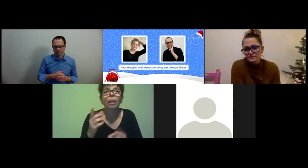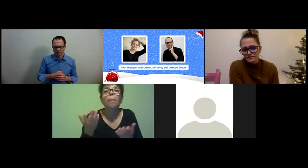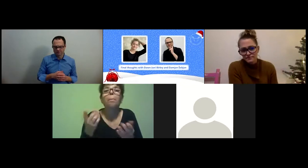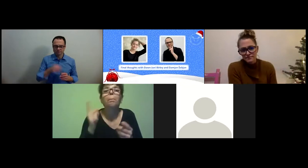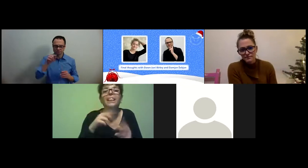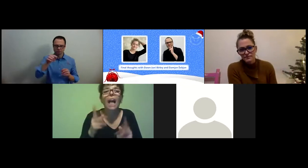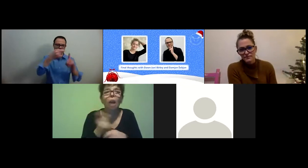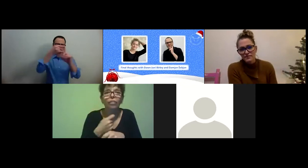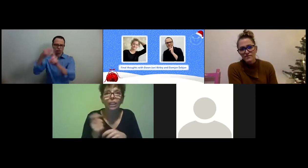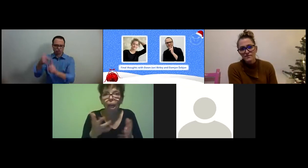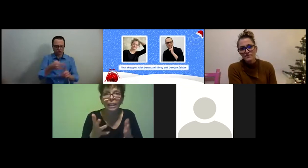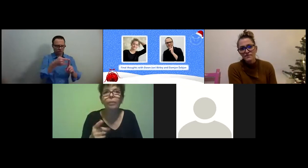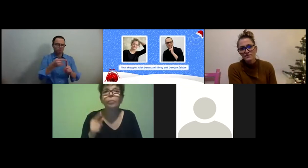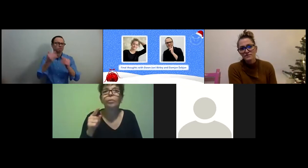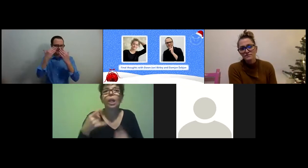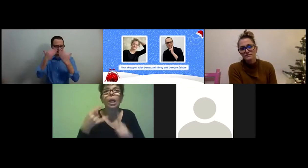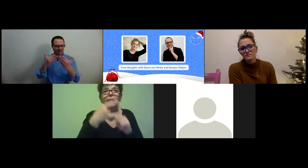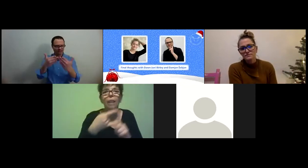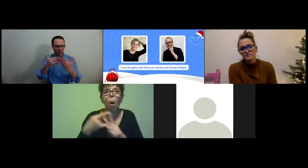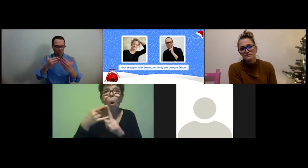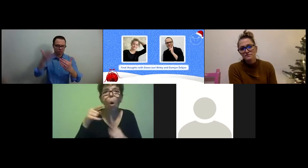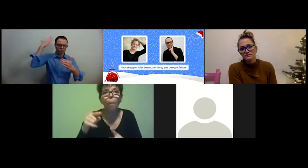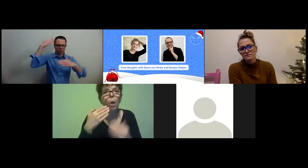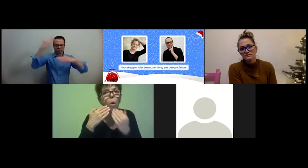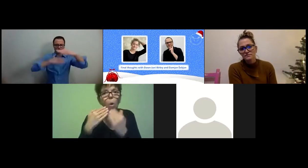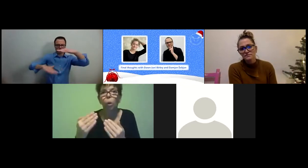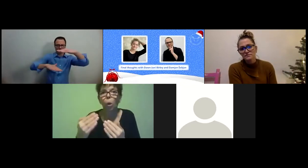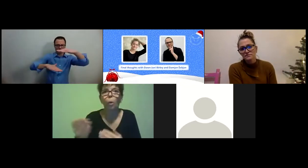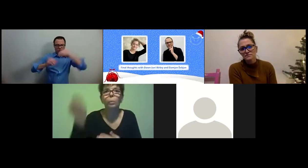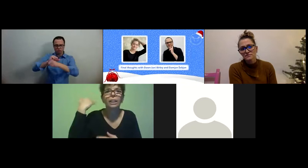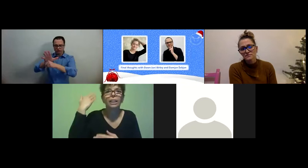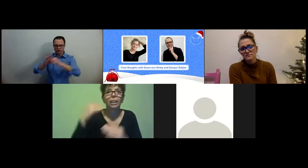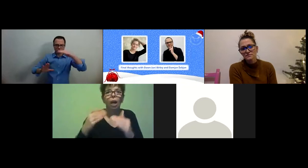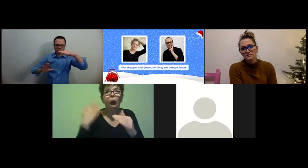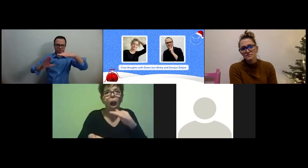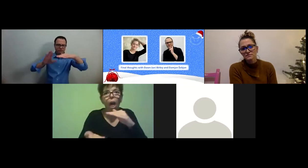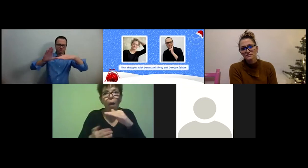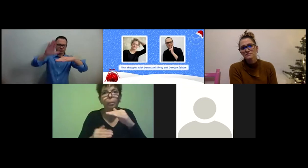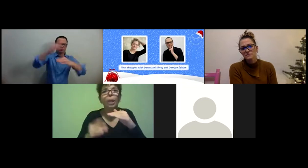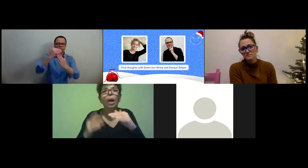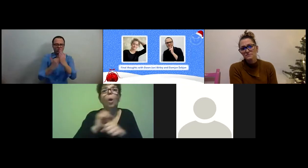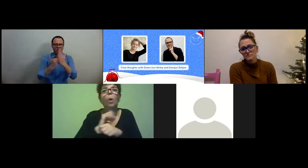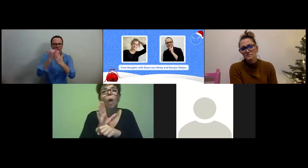What needs to be improved? All right. I'm very grateful for the Zoom